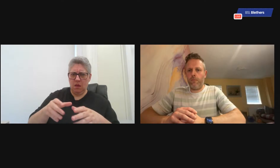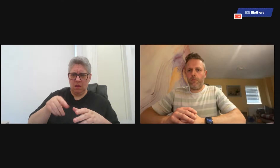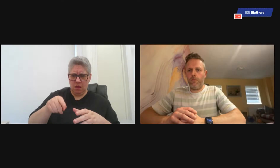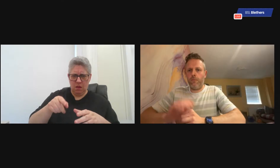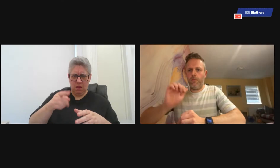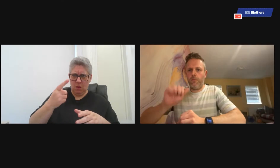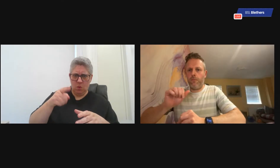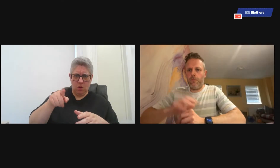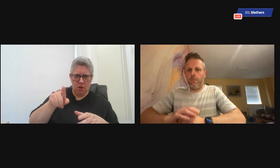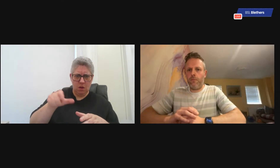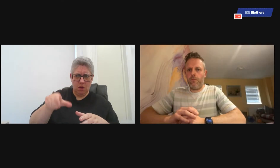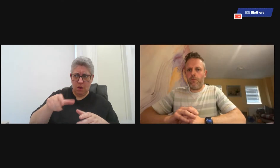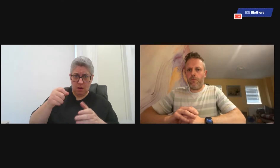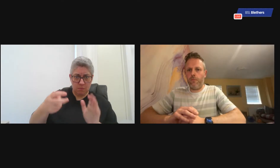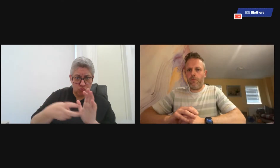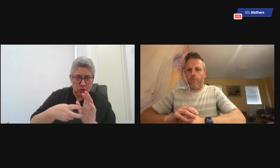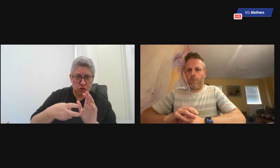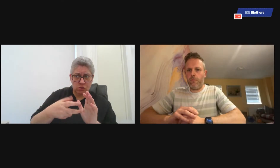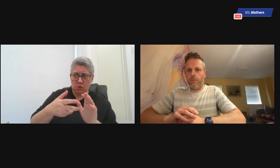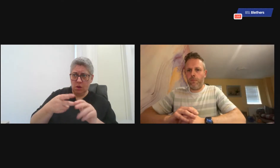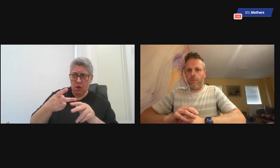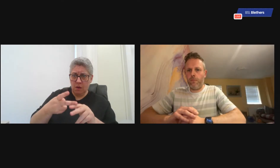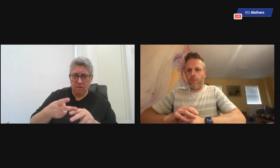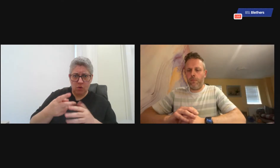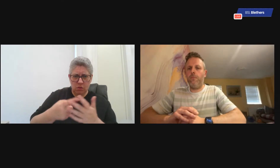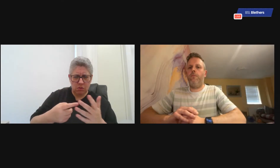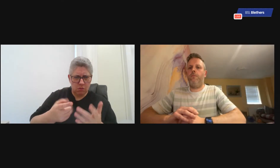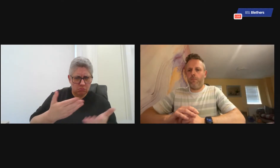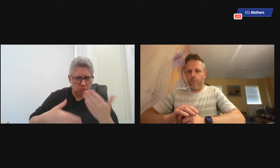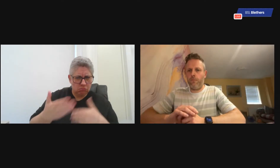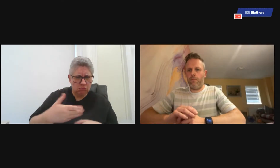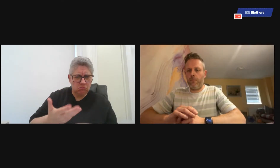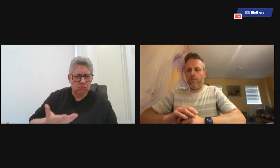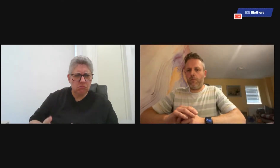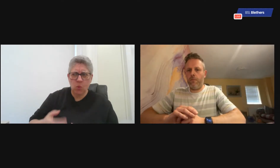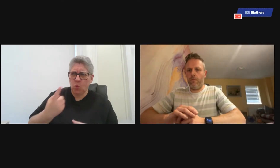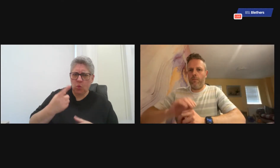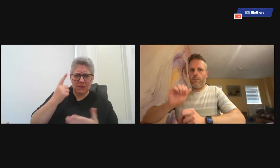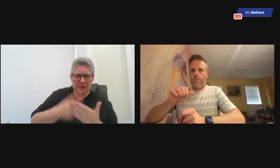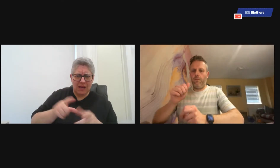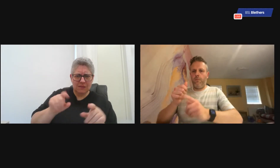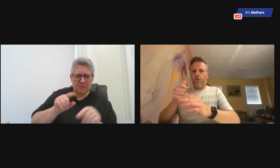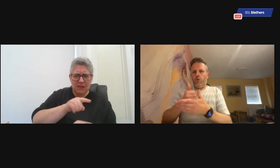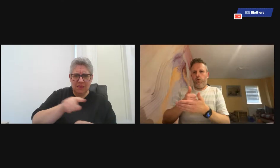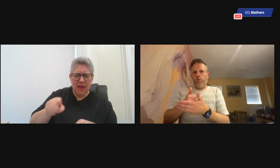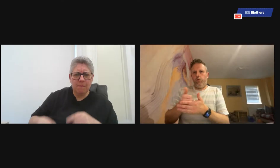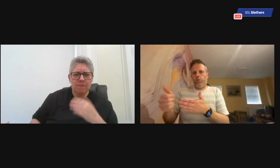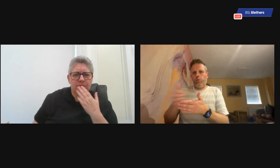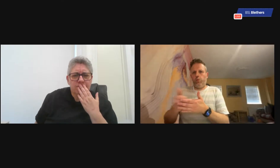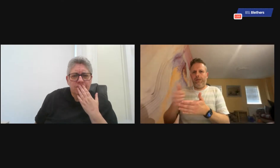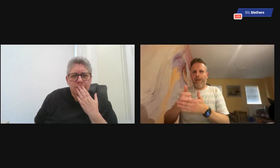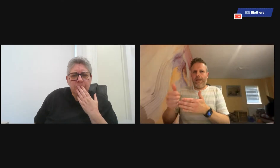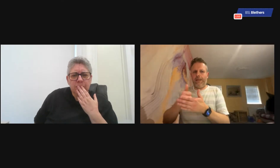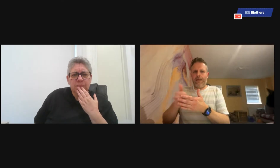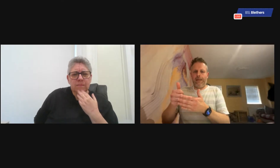paid. Can you tell me a bit more about these backup carers? Who are they? Are they registered? Are they also foster carers? Who decides